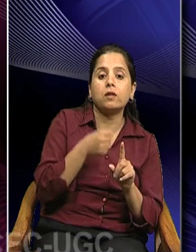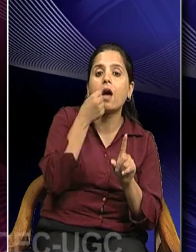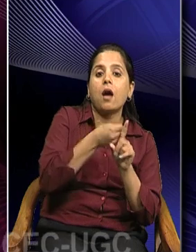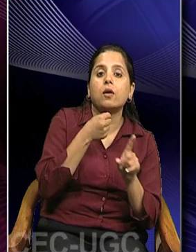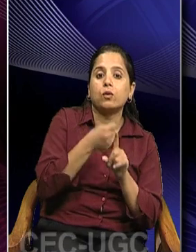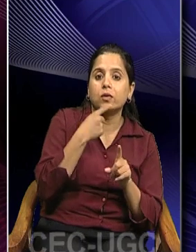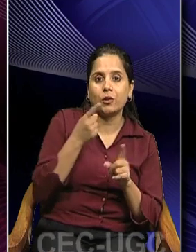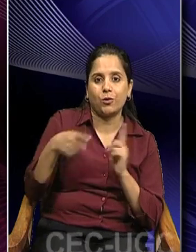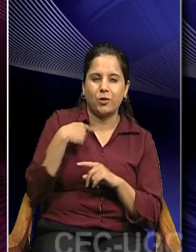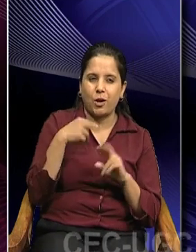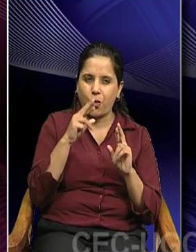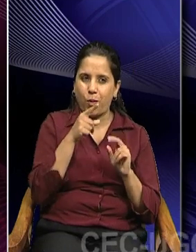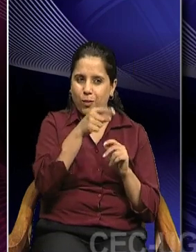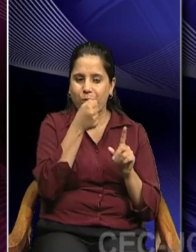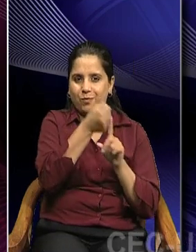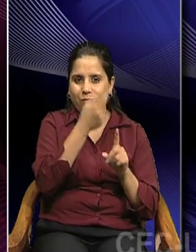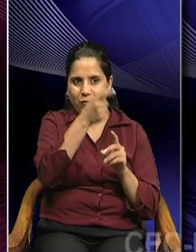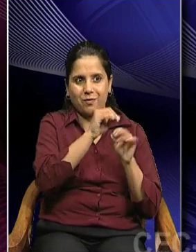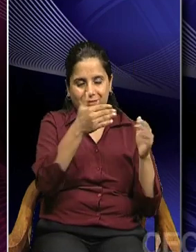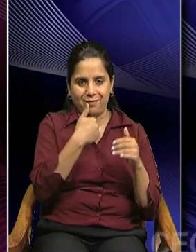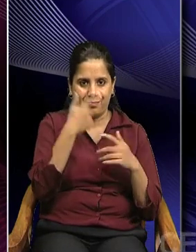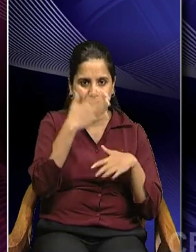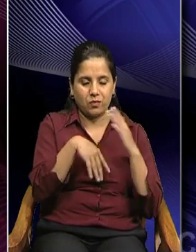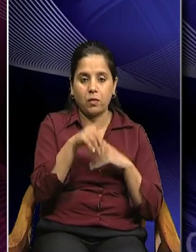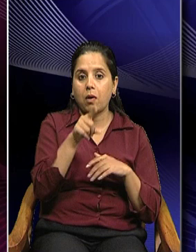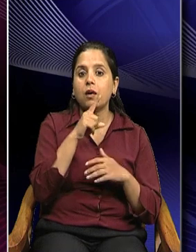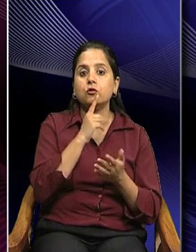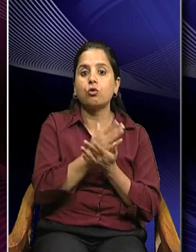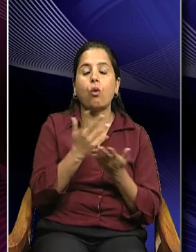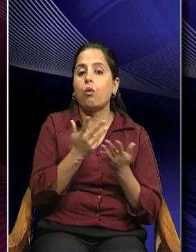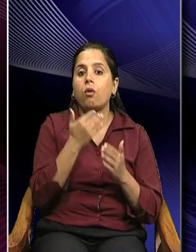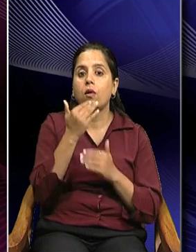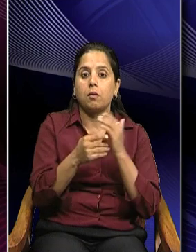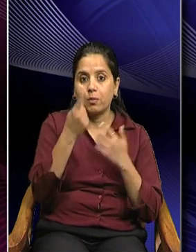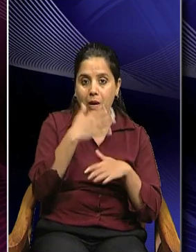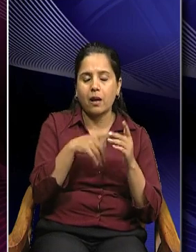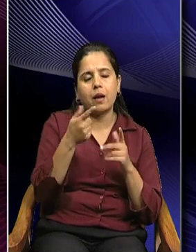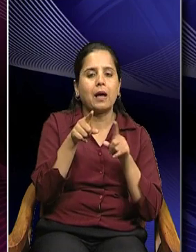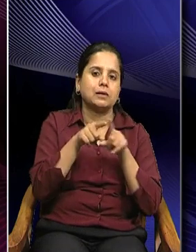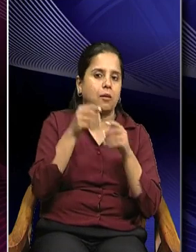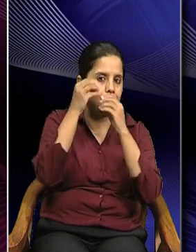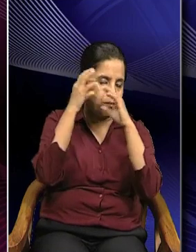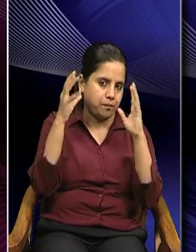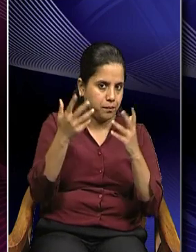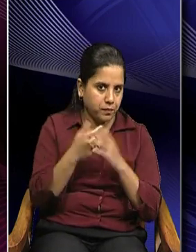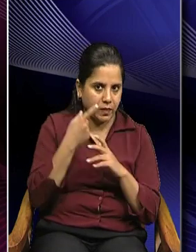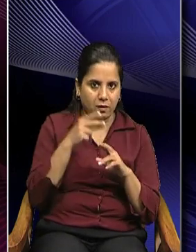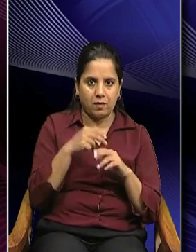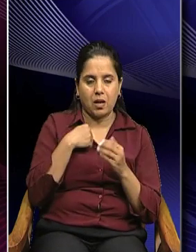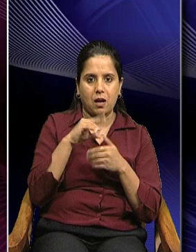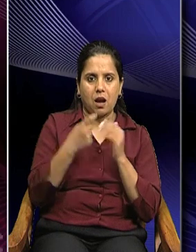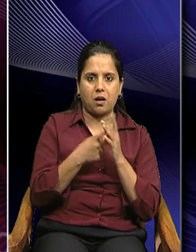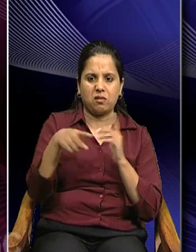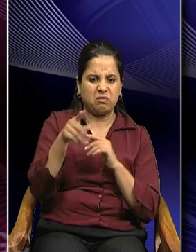something which you expect. But what are your plans to ensure that, imagine if, or suppose if my customer